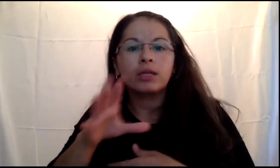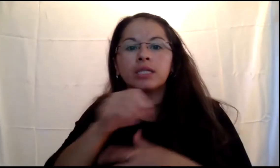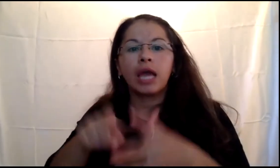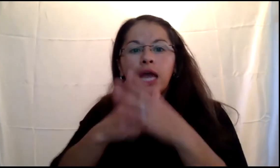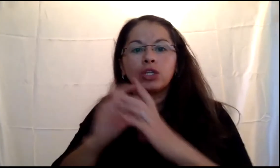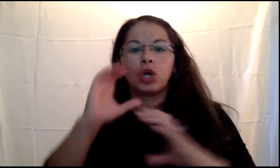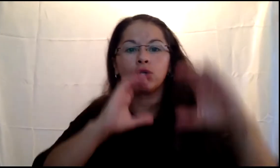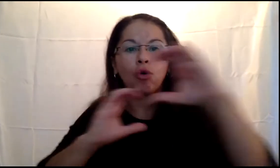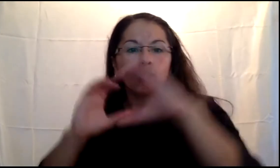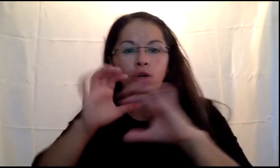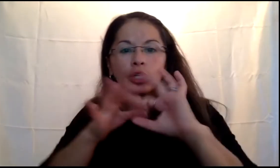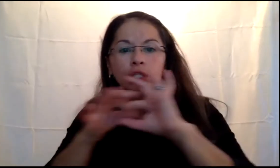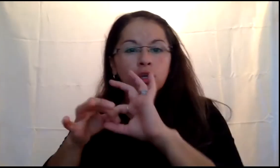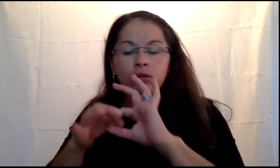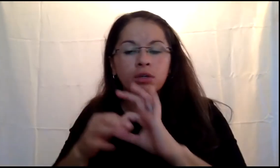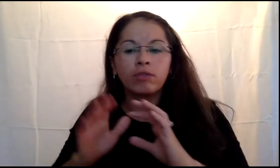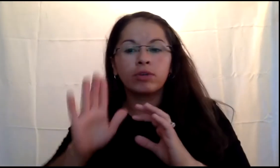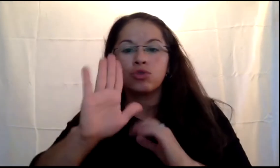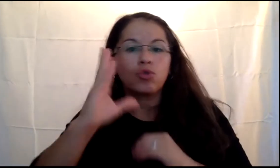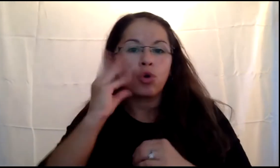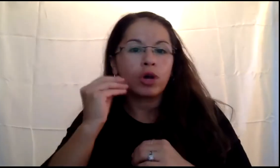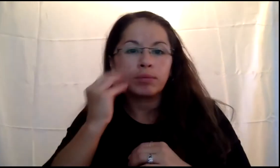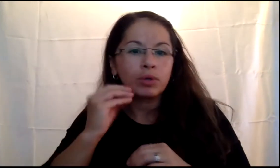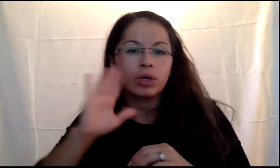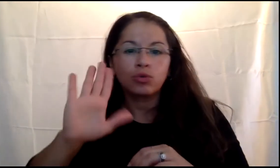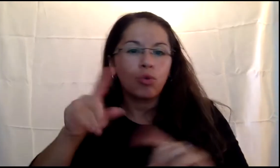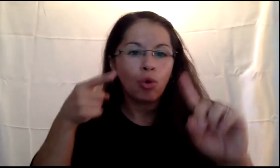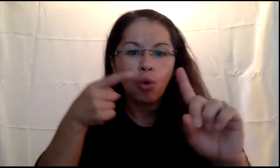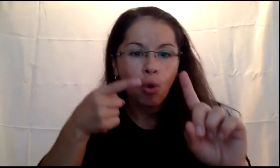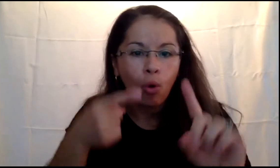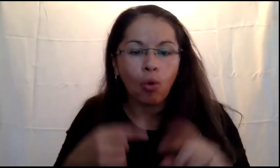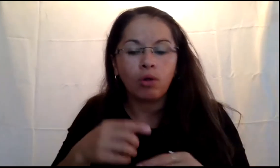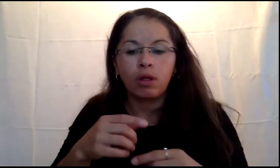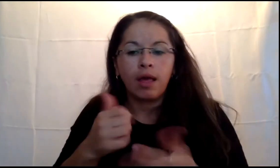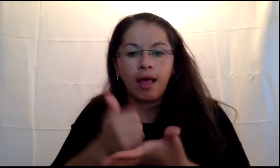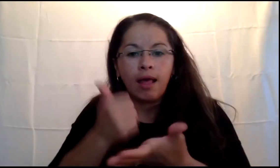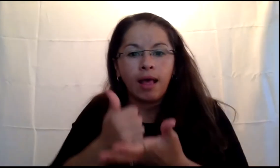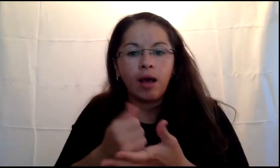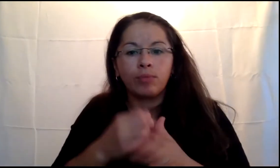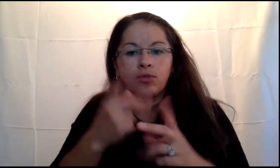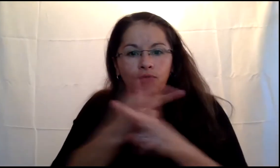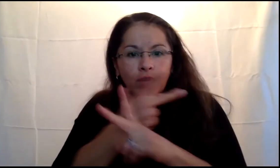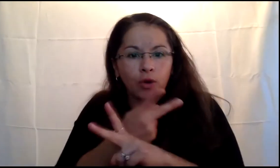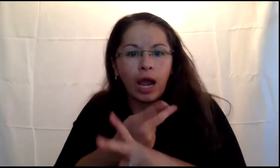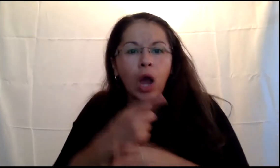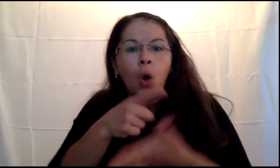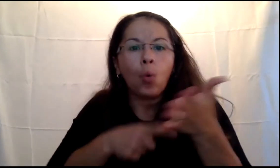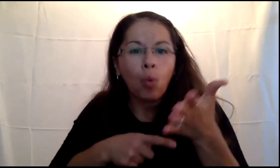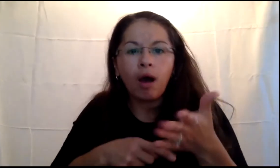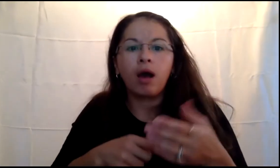kind of experience you want to have, and to help you identify what undocu-friendly institutions are out there. I don't want to do all the talking, so I'm just going to share